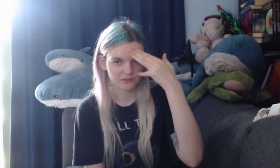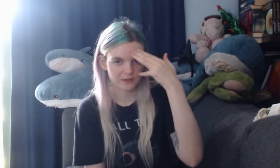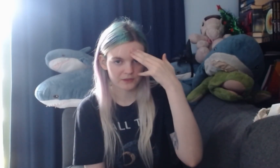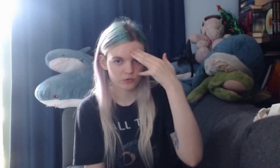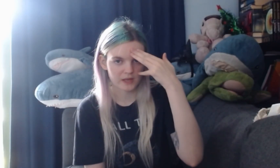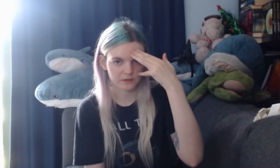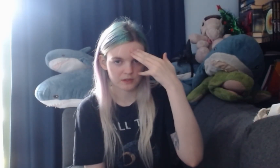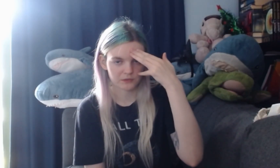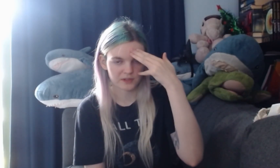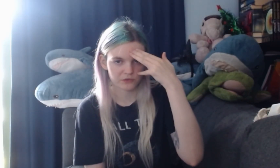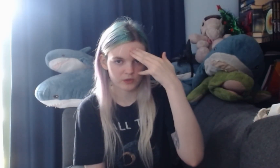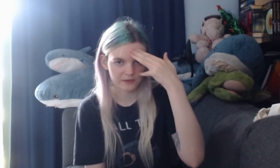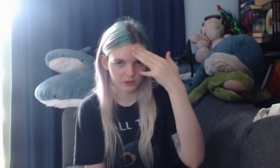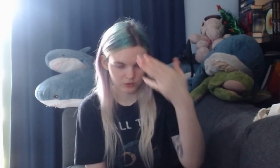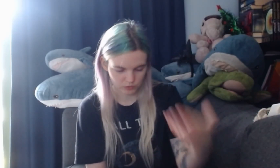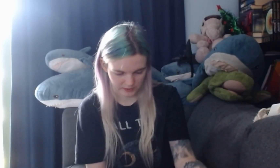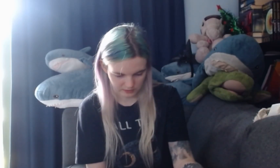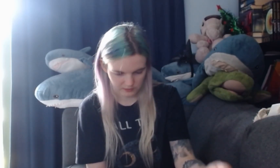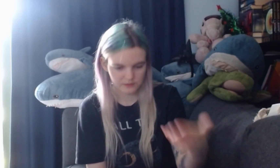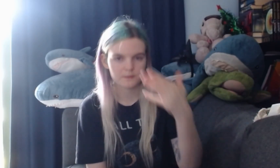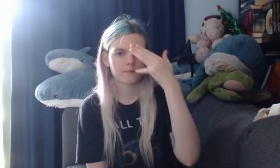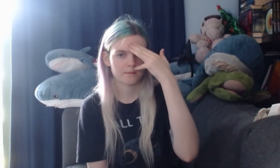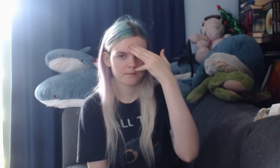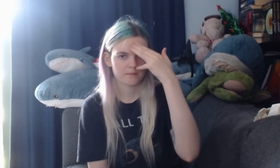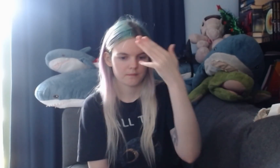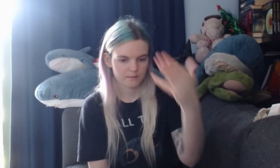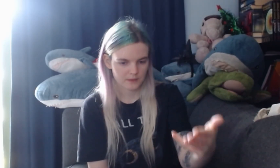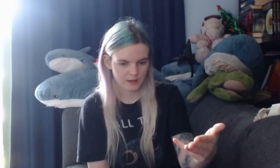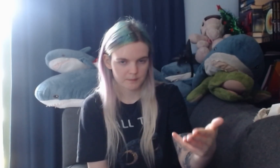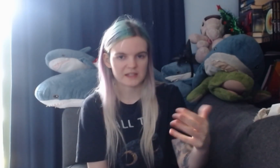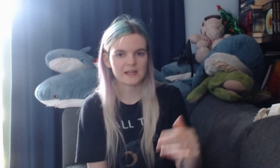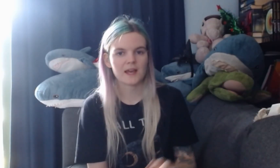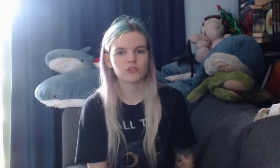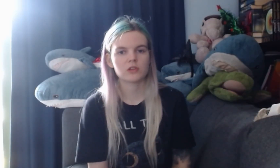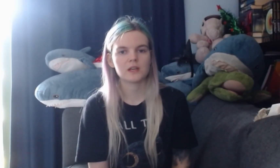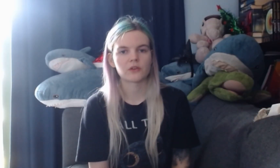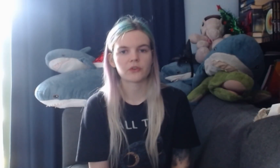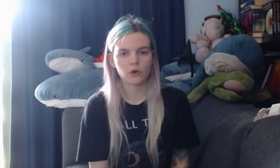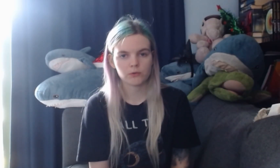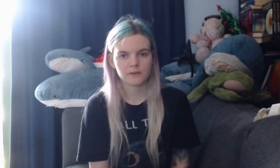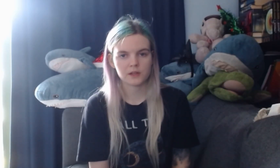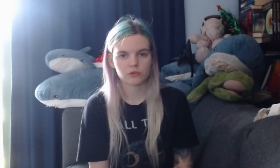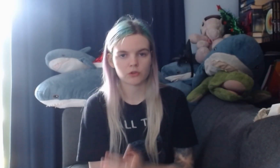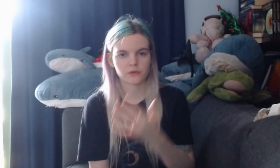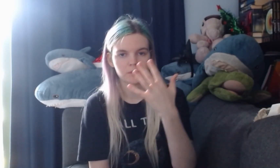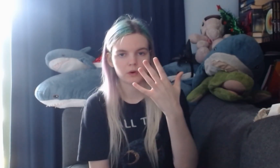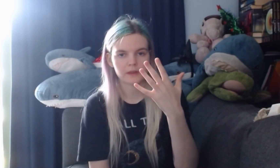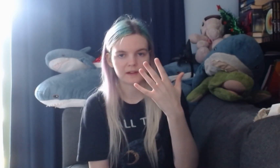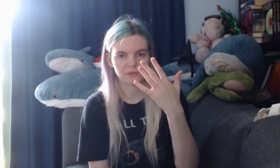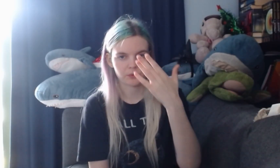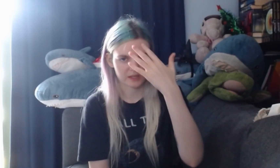fingers together and do it like this. But he actually in his own video shows it more like a spread